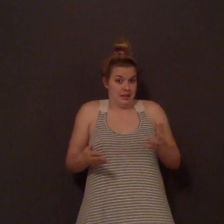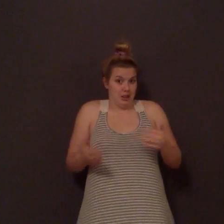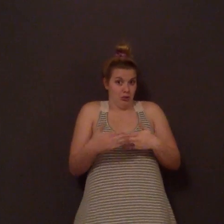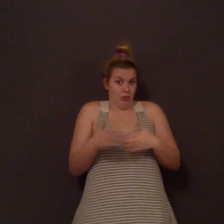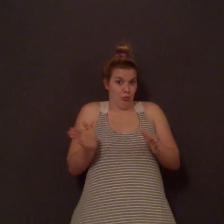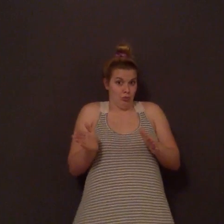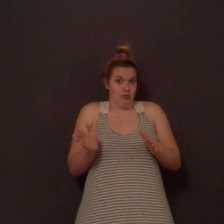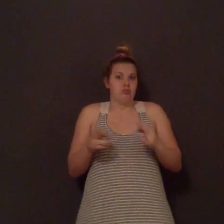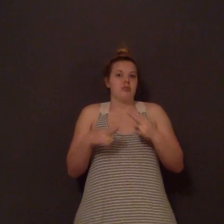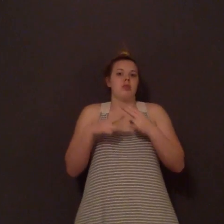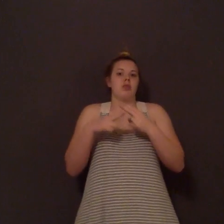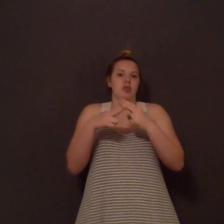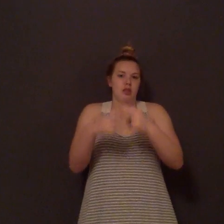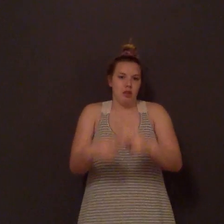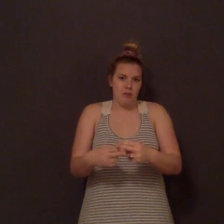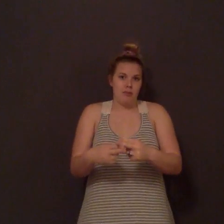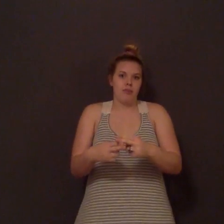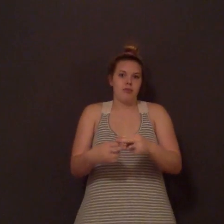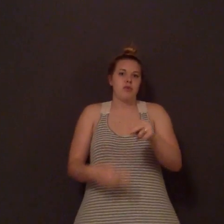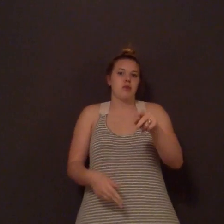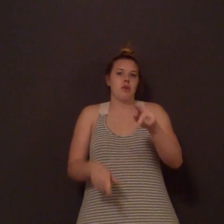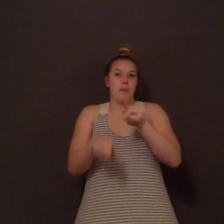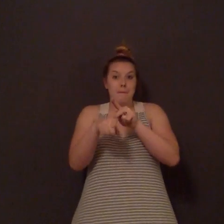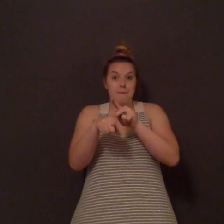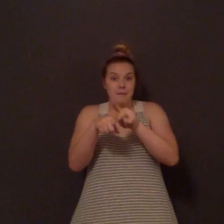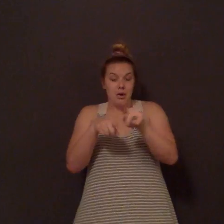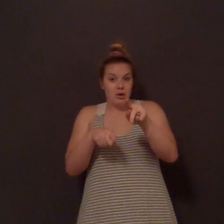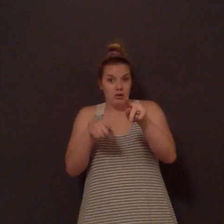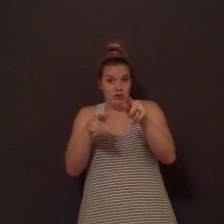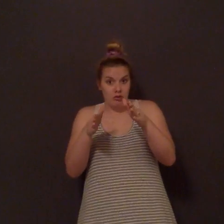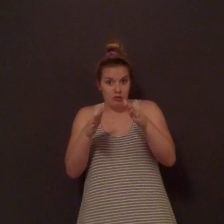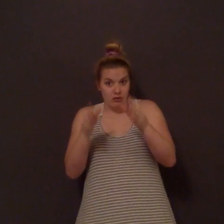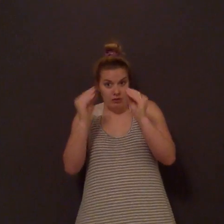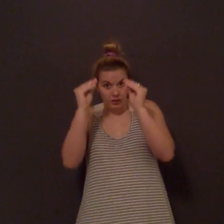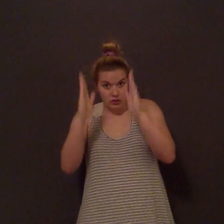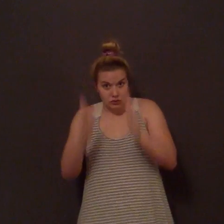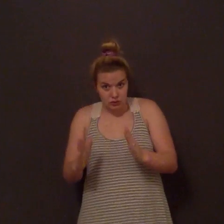appreciate Professor Kamen. Or if you must, Mr. Professor Kamen.